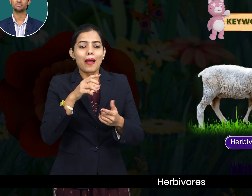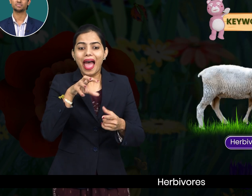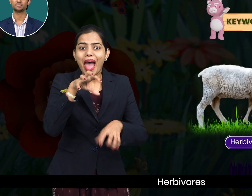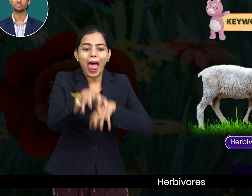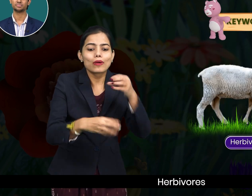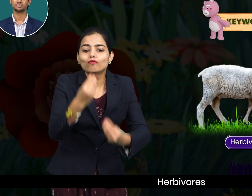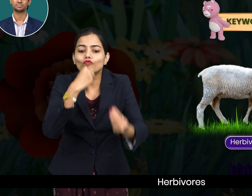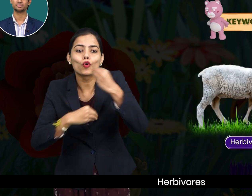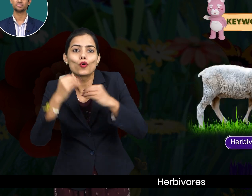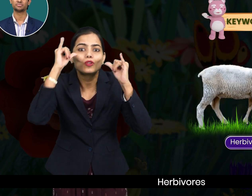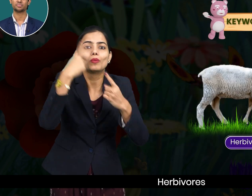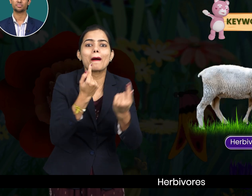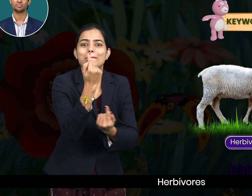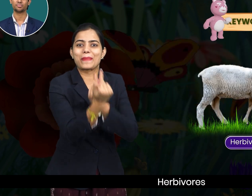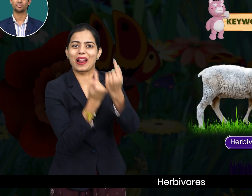herbivores,